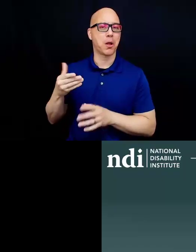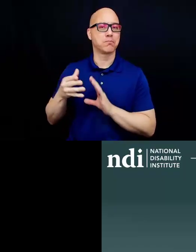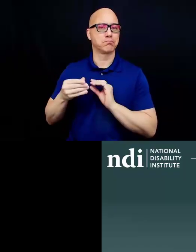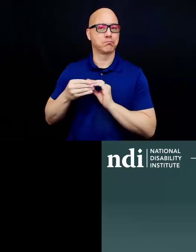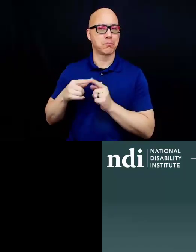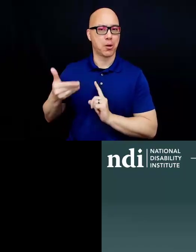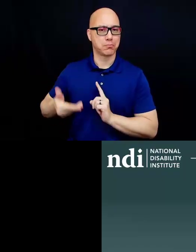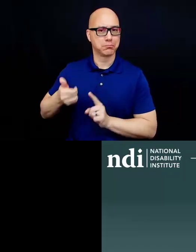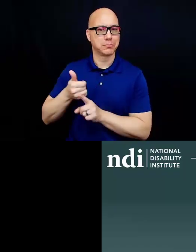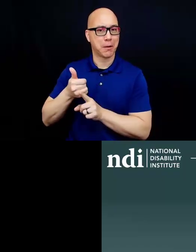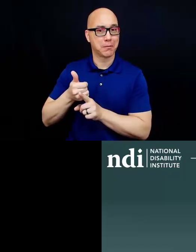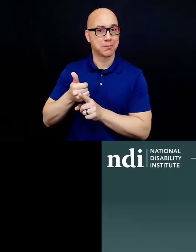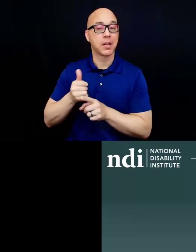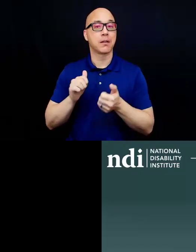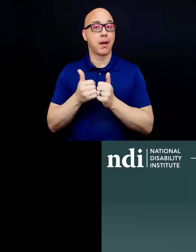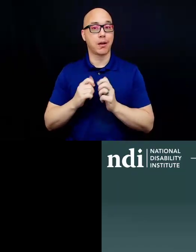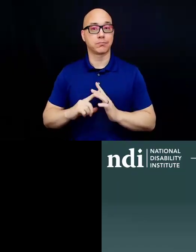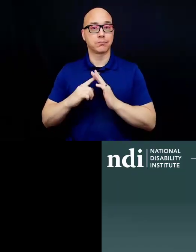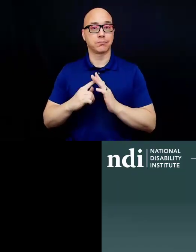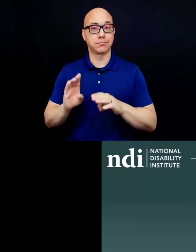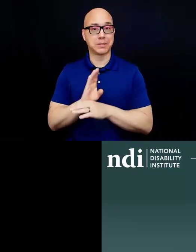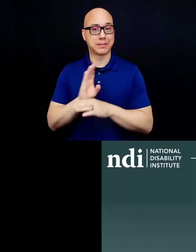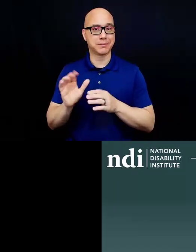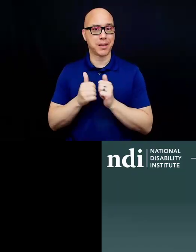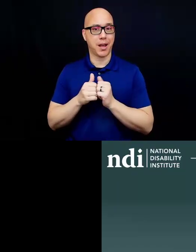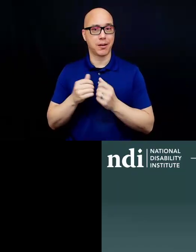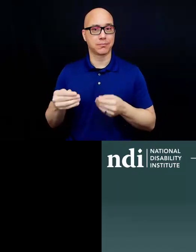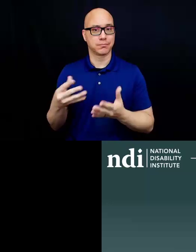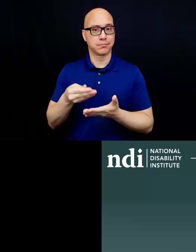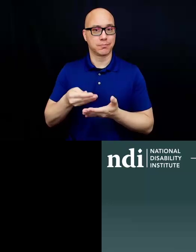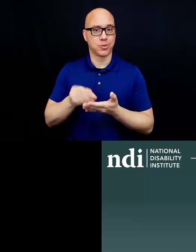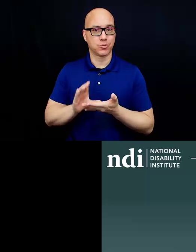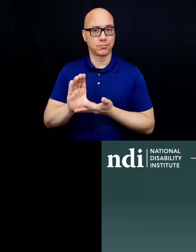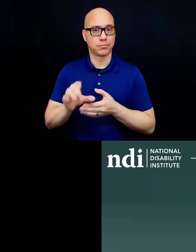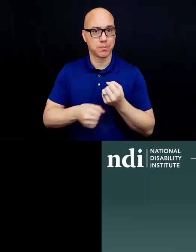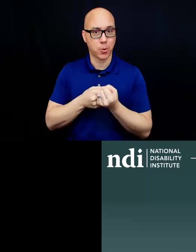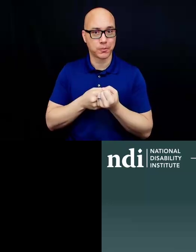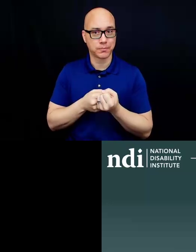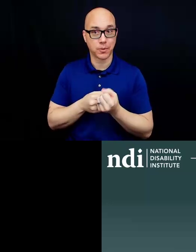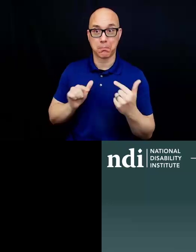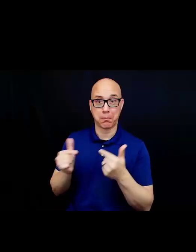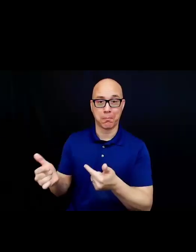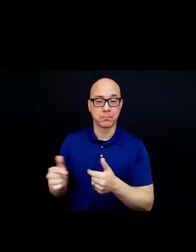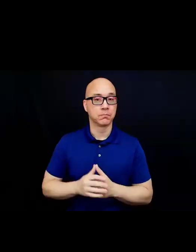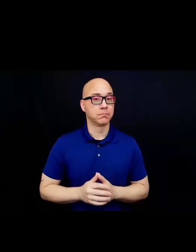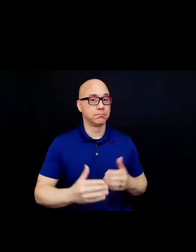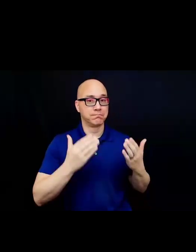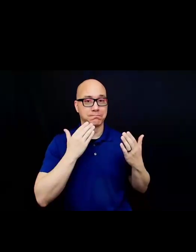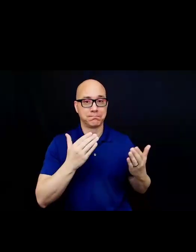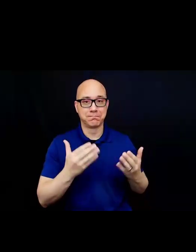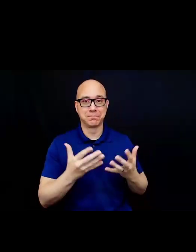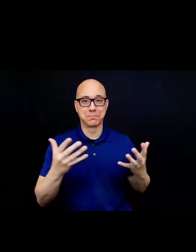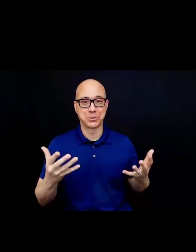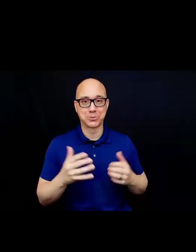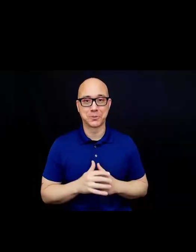about simple steps for starting your business and funding options. So take it away, Yusuf. All right, thank you so much. And